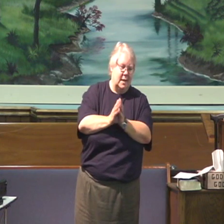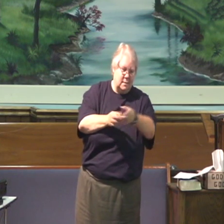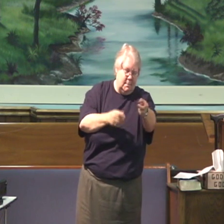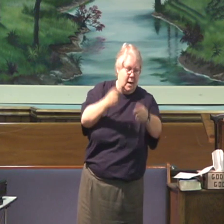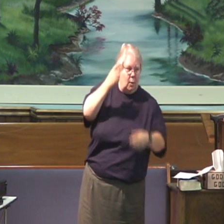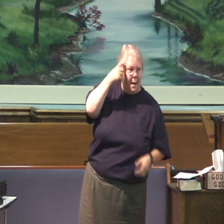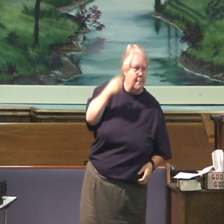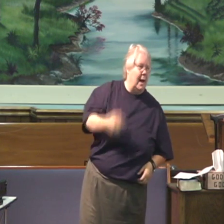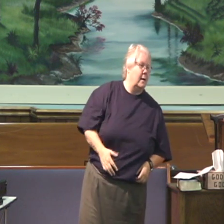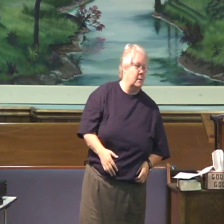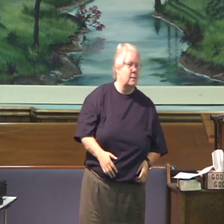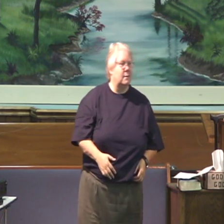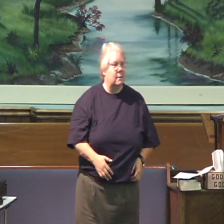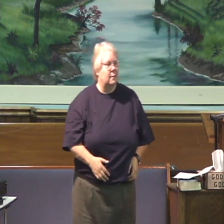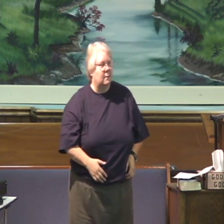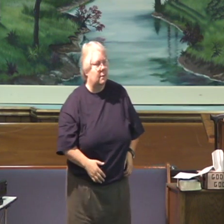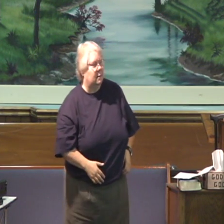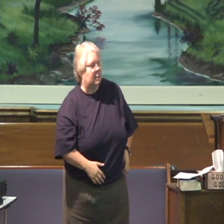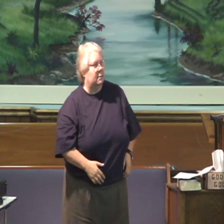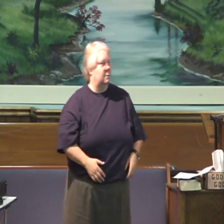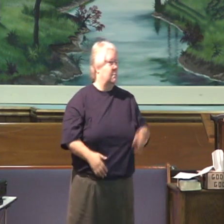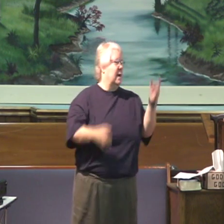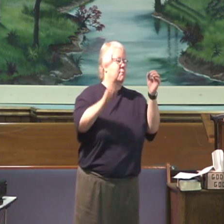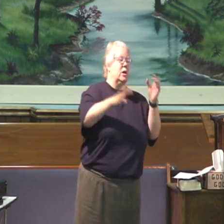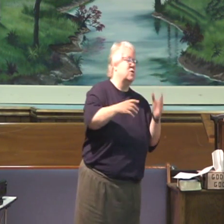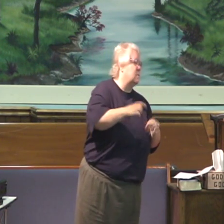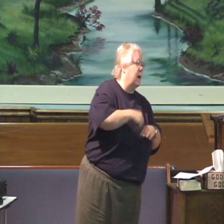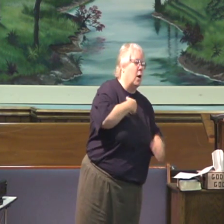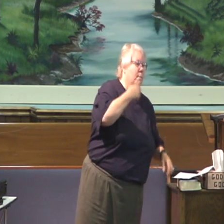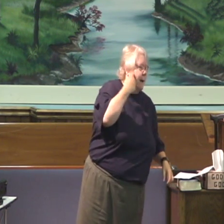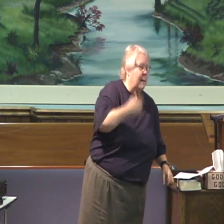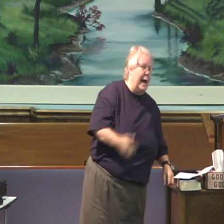He's been on my mind. Many things have been on my mind.